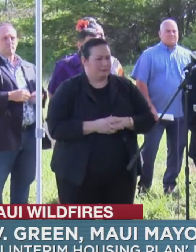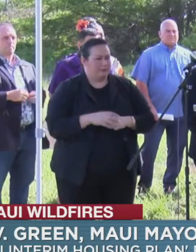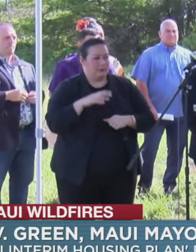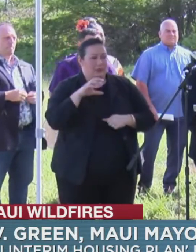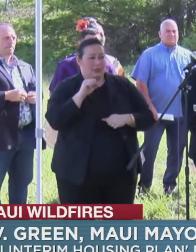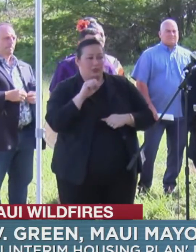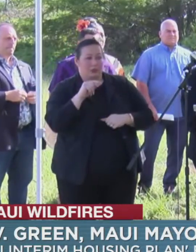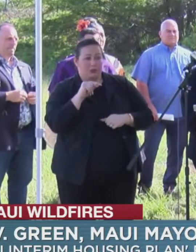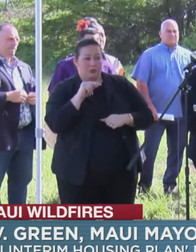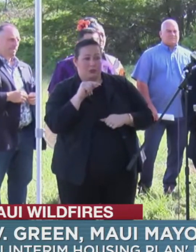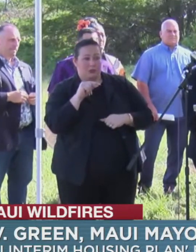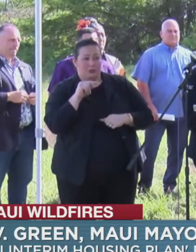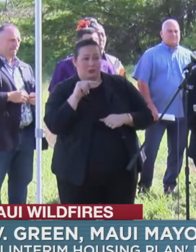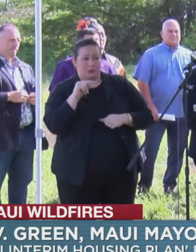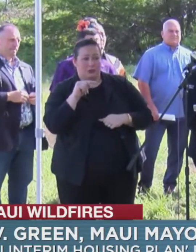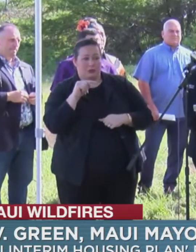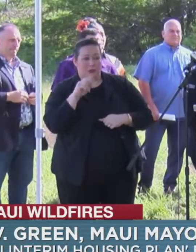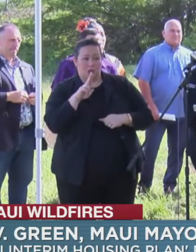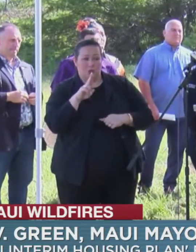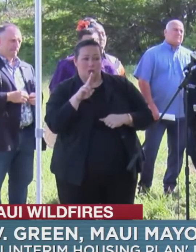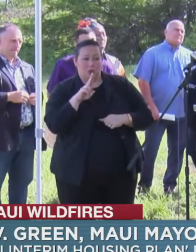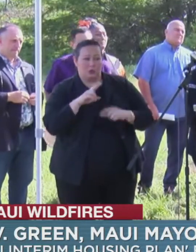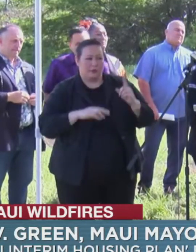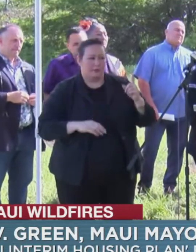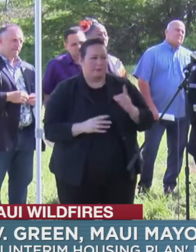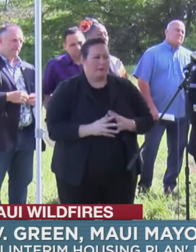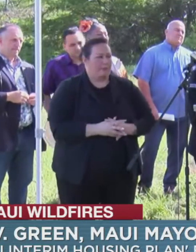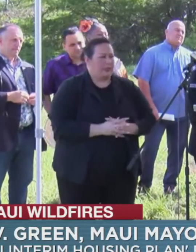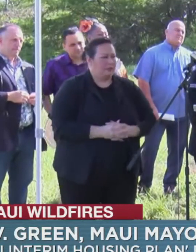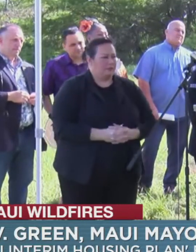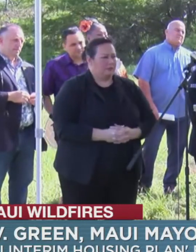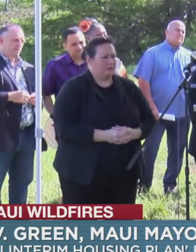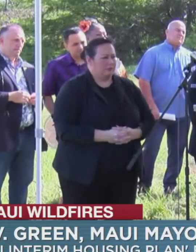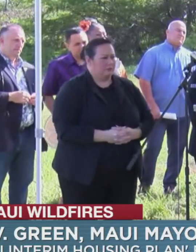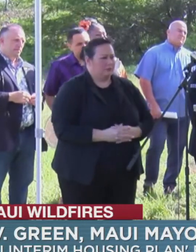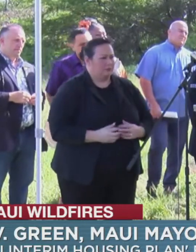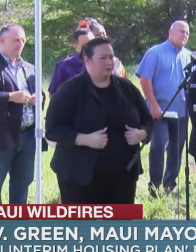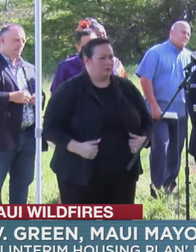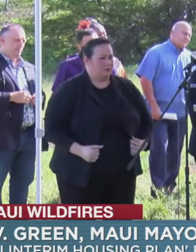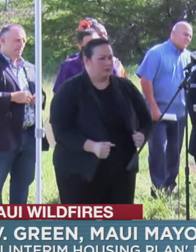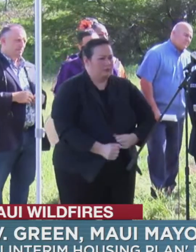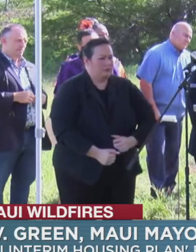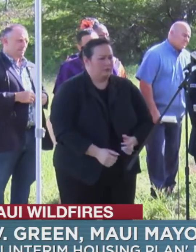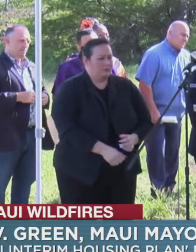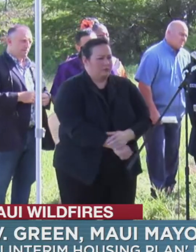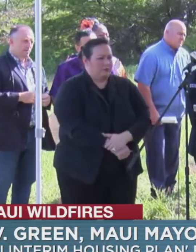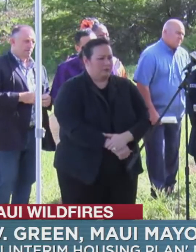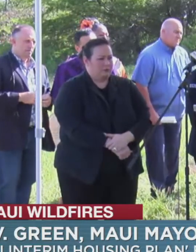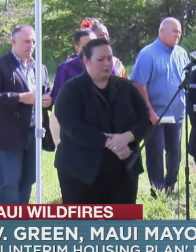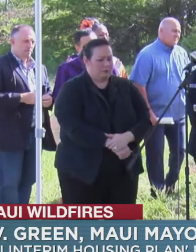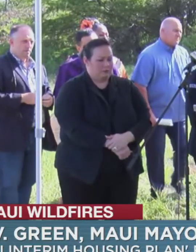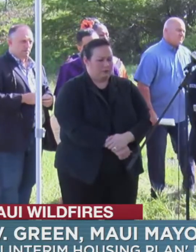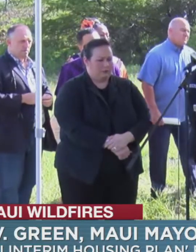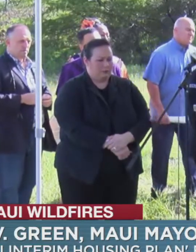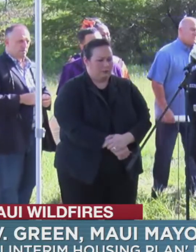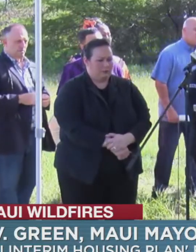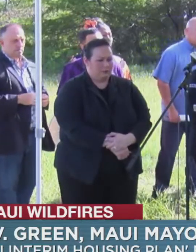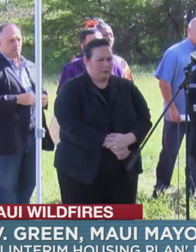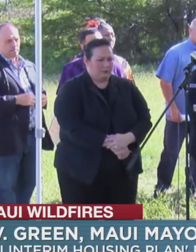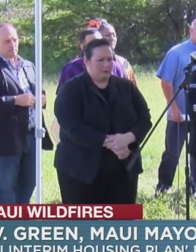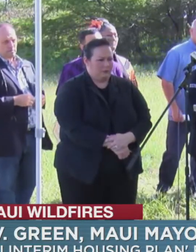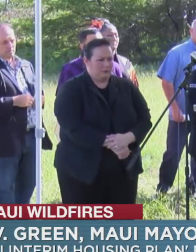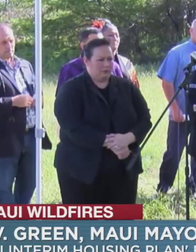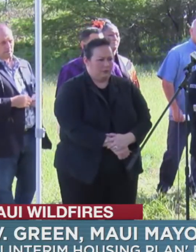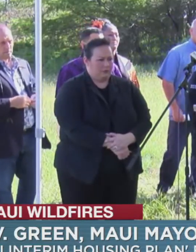Stu? Yeah, so following up on that, on Kuhio's, what you were just saying, this seems like a lot of work. I mean, we're